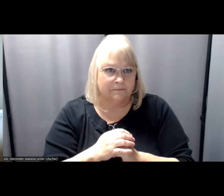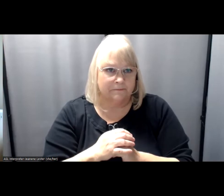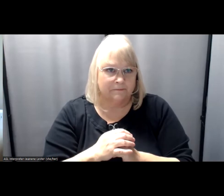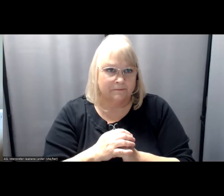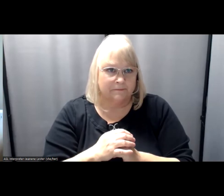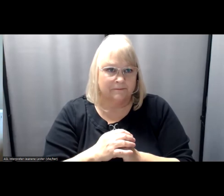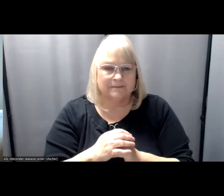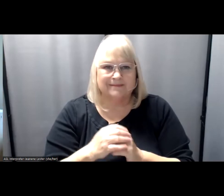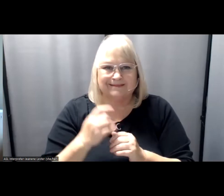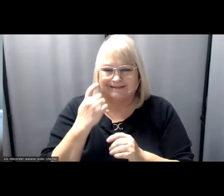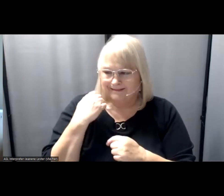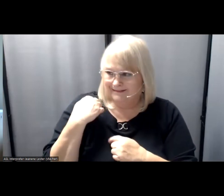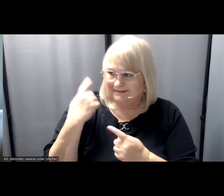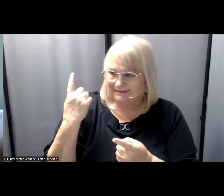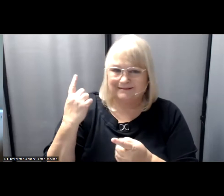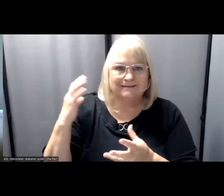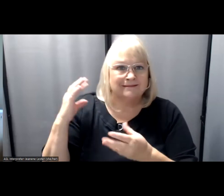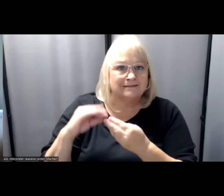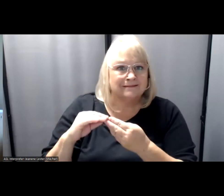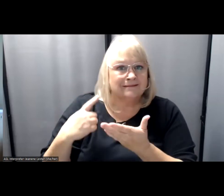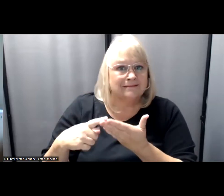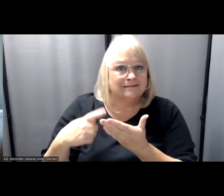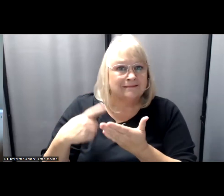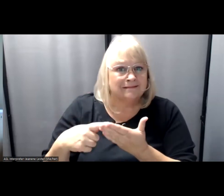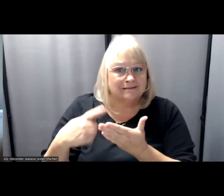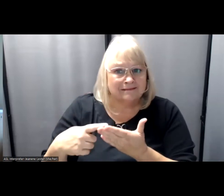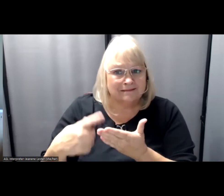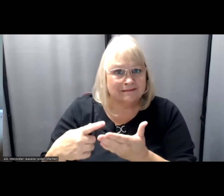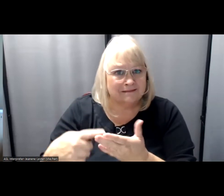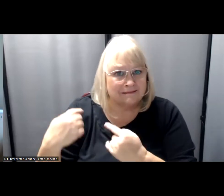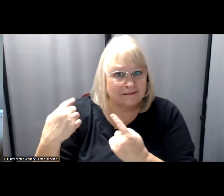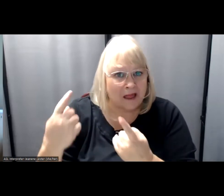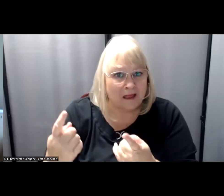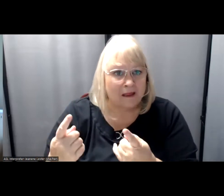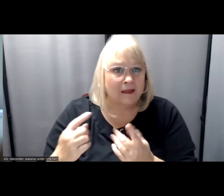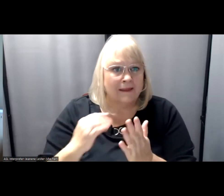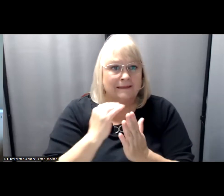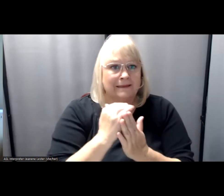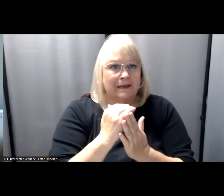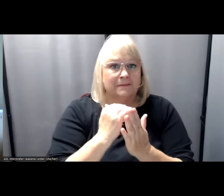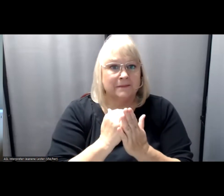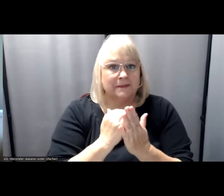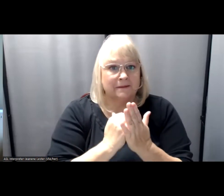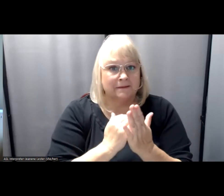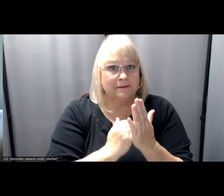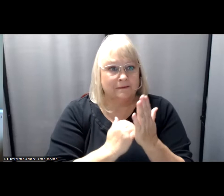Everything we just talked about, everybody. Everything we just talked about. All these steps are a